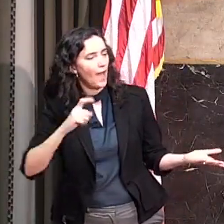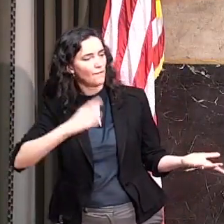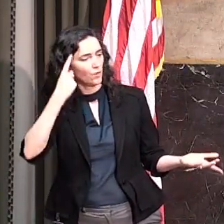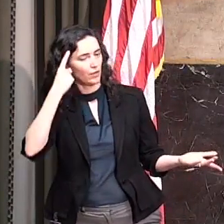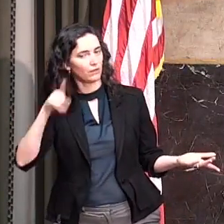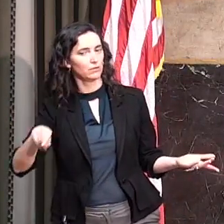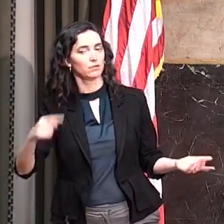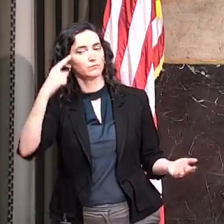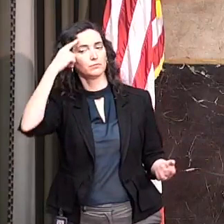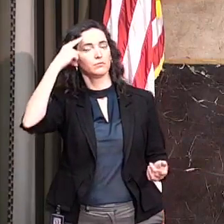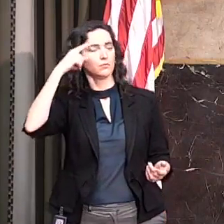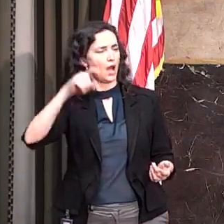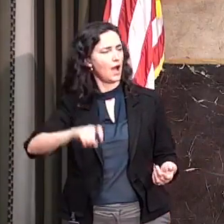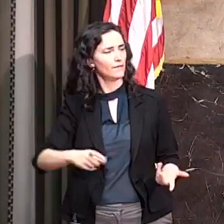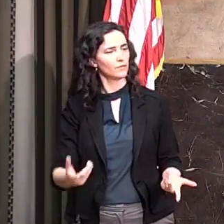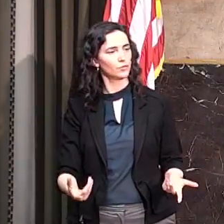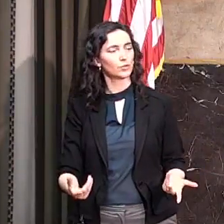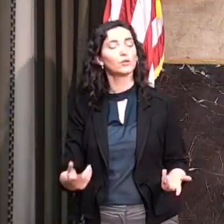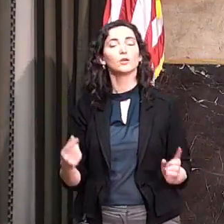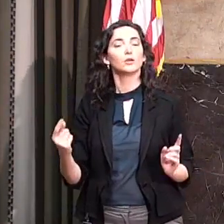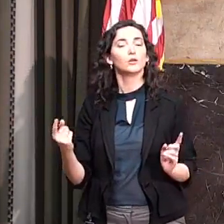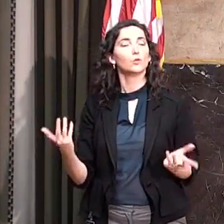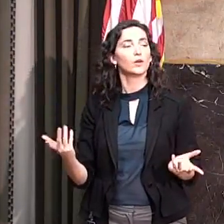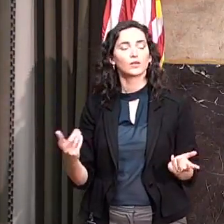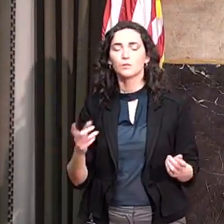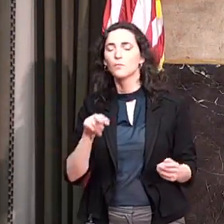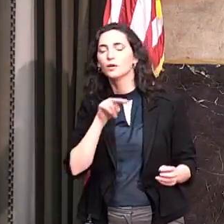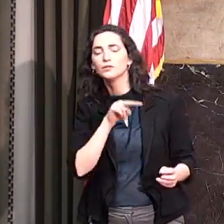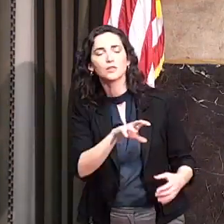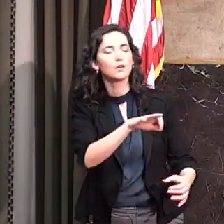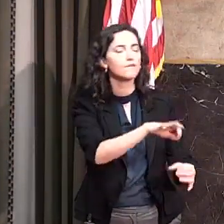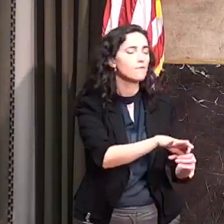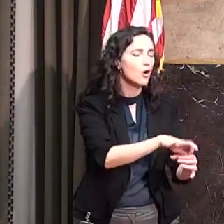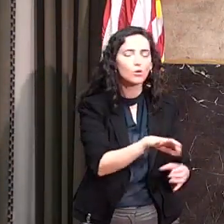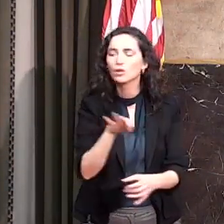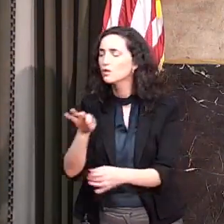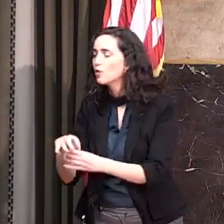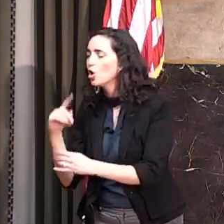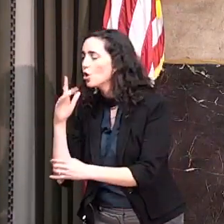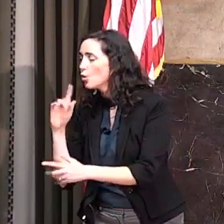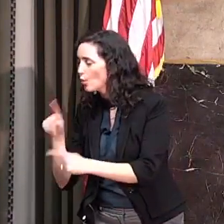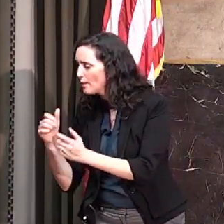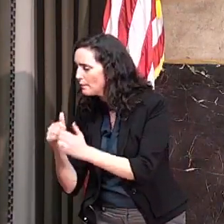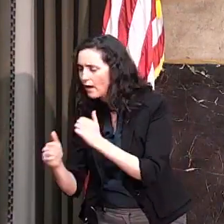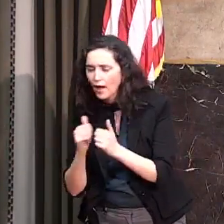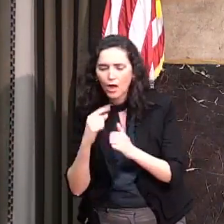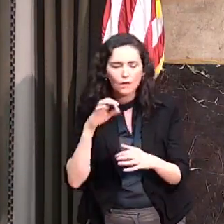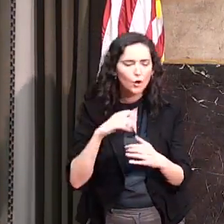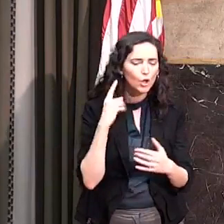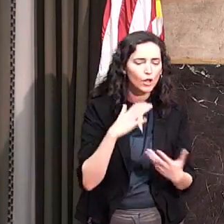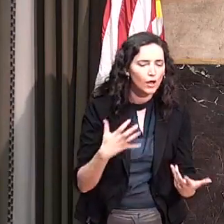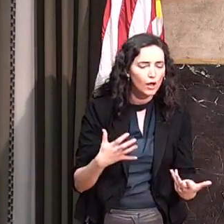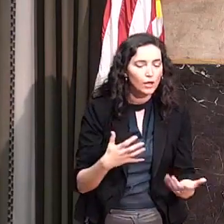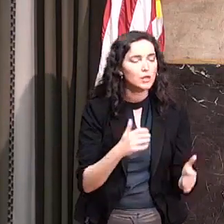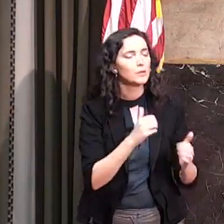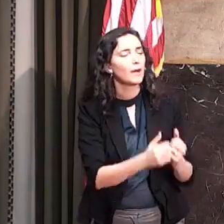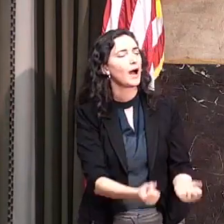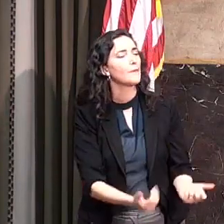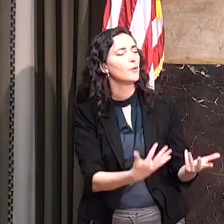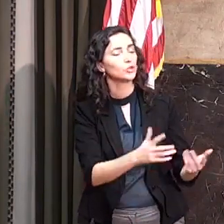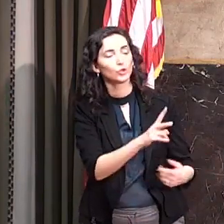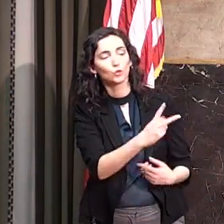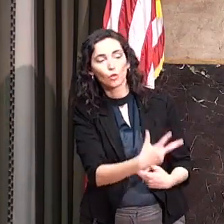and which is why you have to see what the vote is that a bill passes by. Is it a 2/3 vote or is it